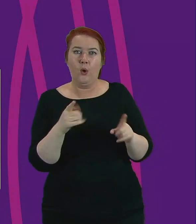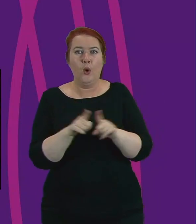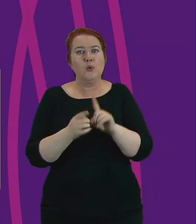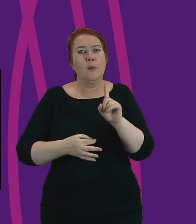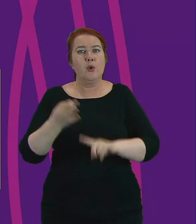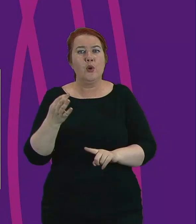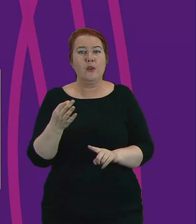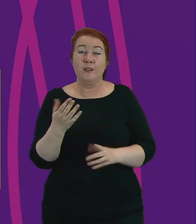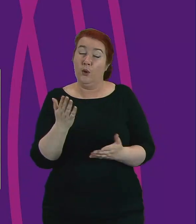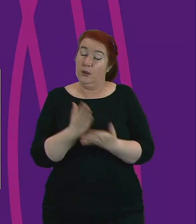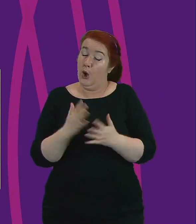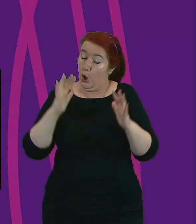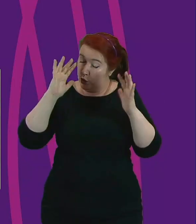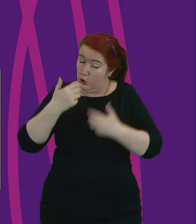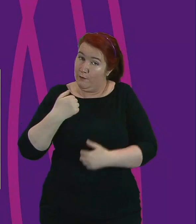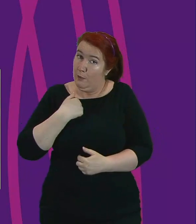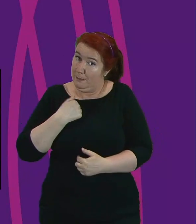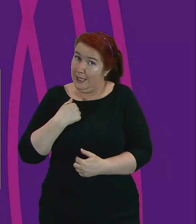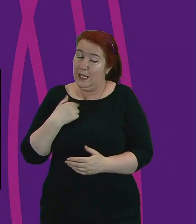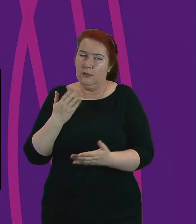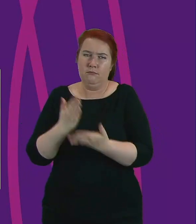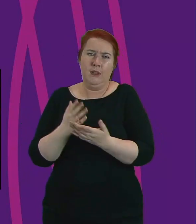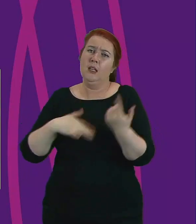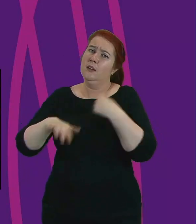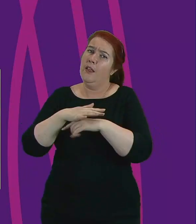to me, and I know for many across the Chamber, the way in which